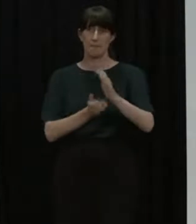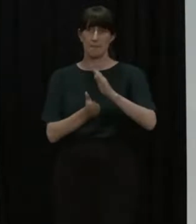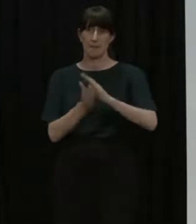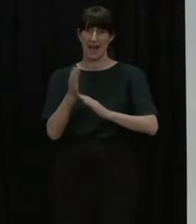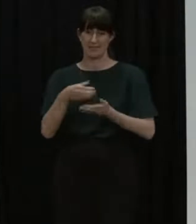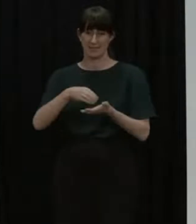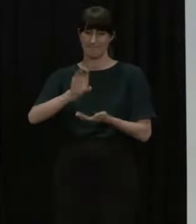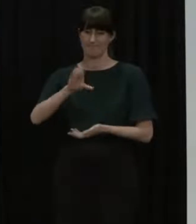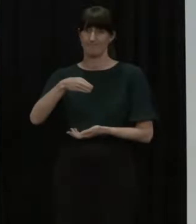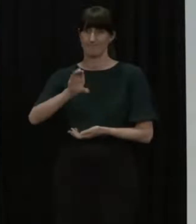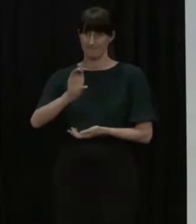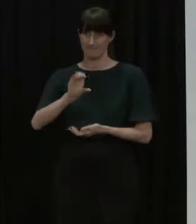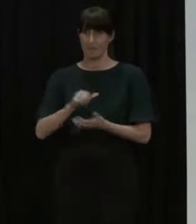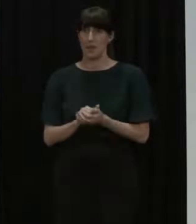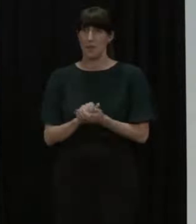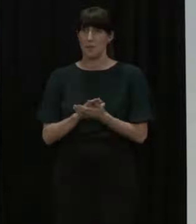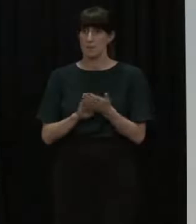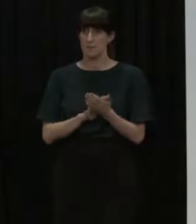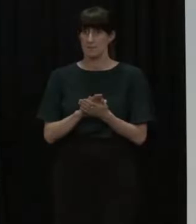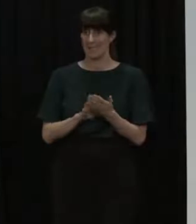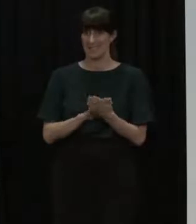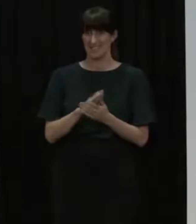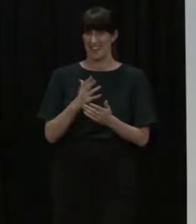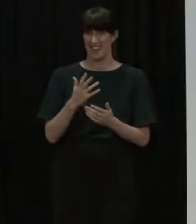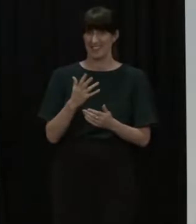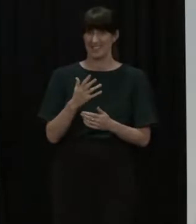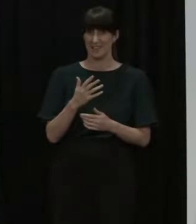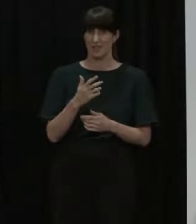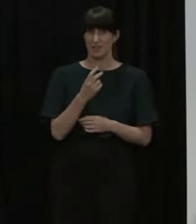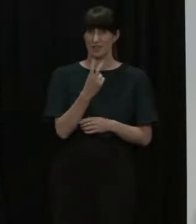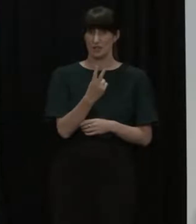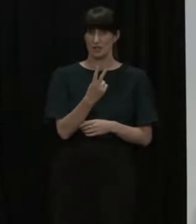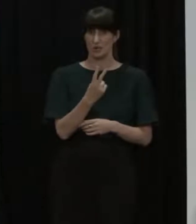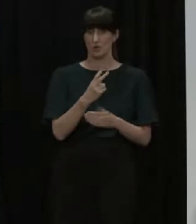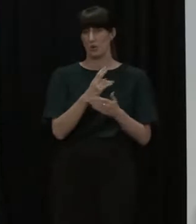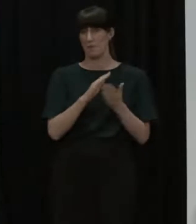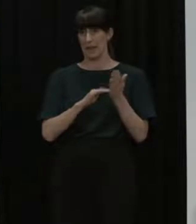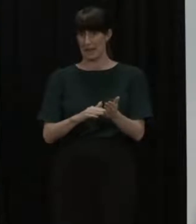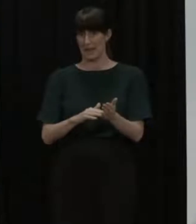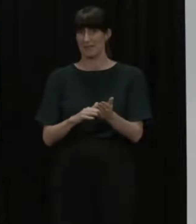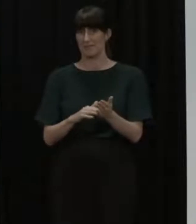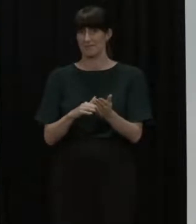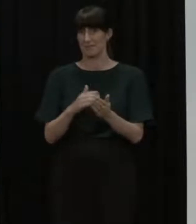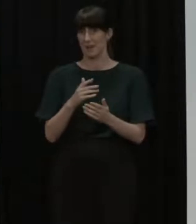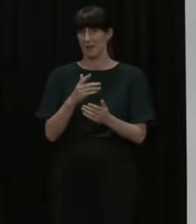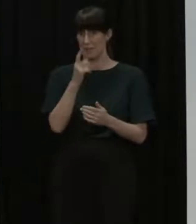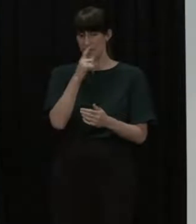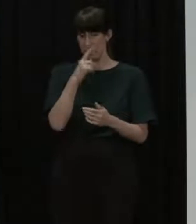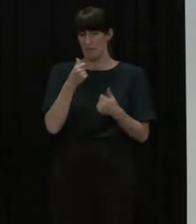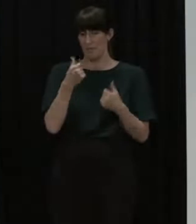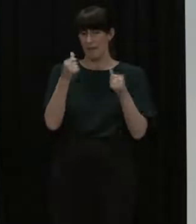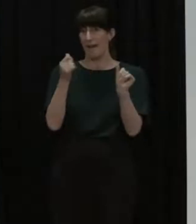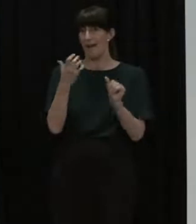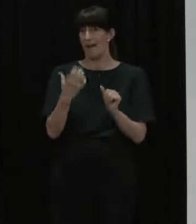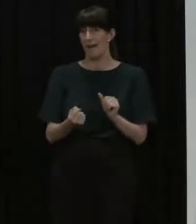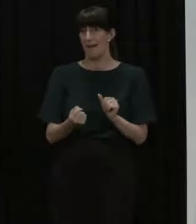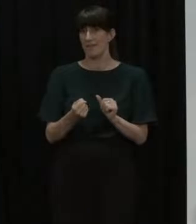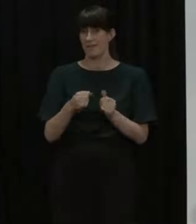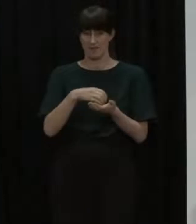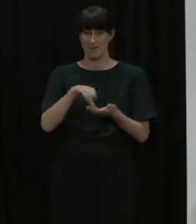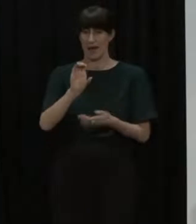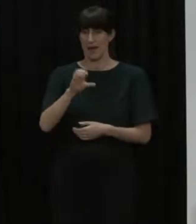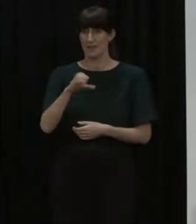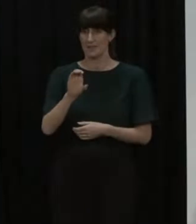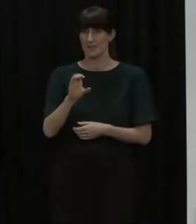all vaccinated New Zealanders now have their pass. That's an incredible effort in just over a week, and thanks to everyone who's